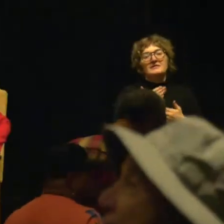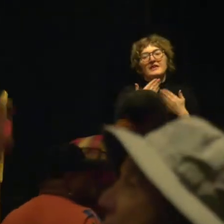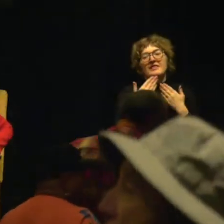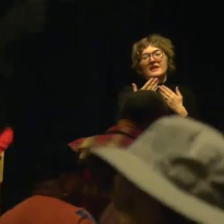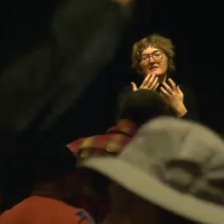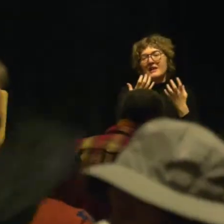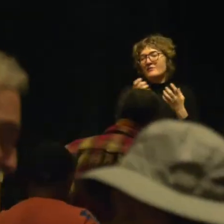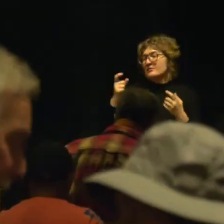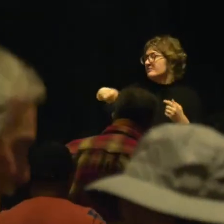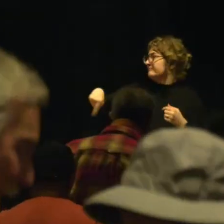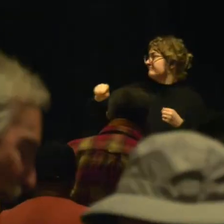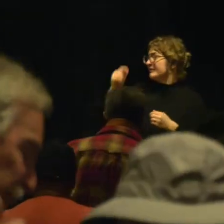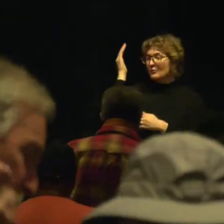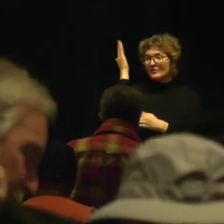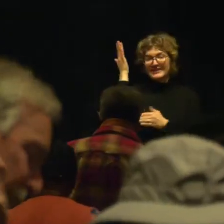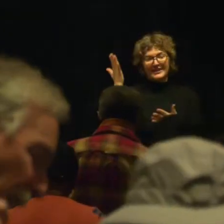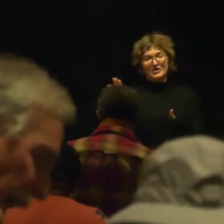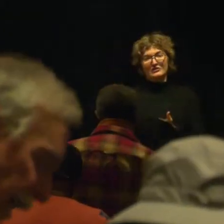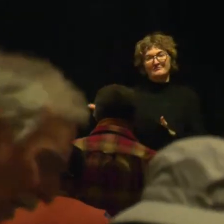Eiffel?